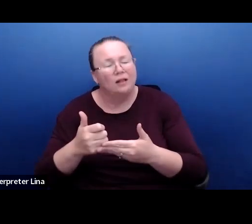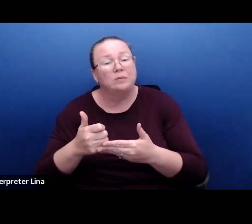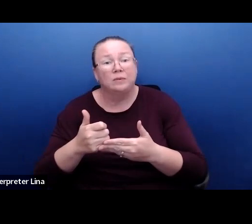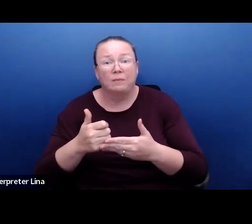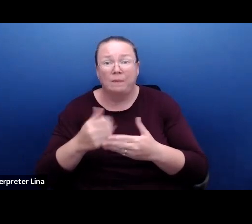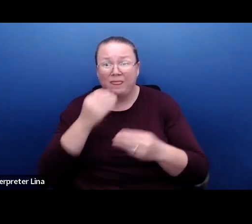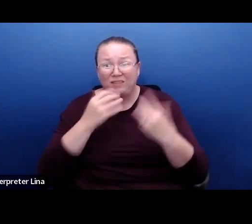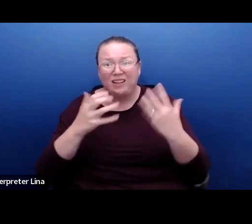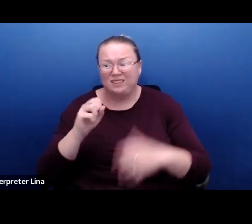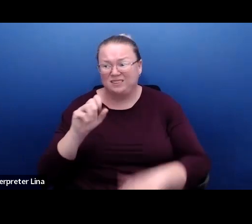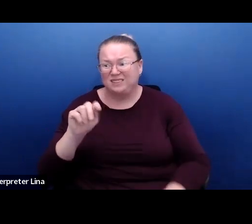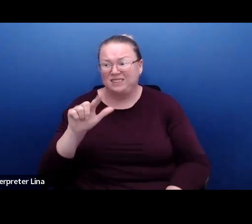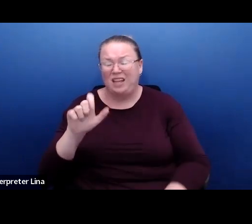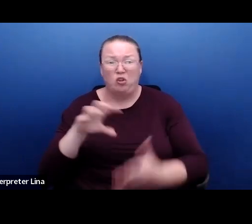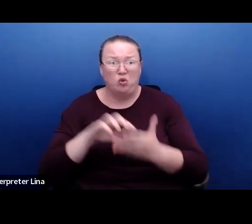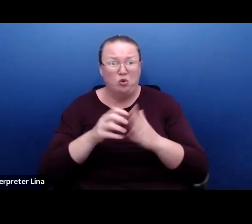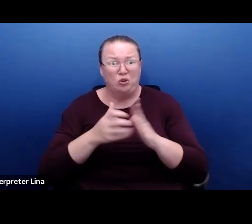of stale cookies in my day,